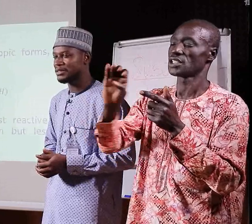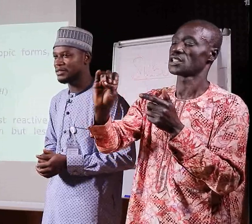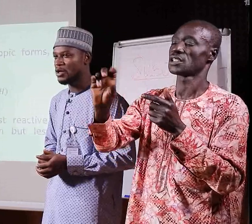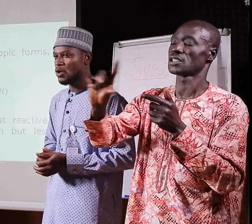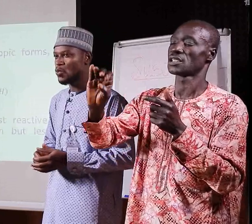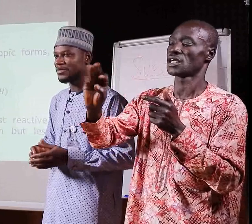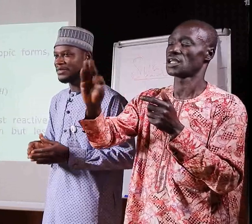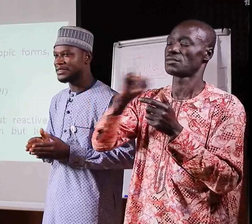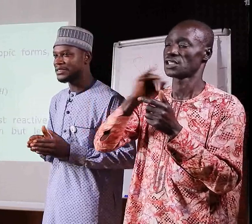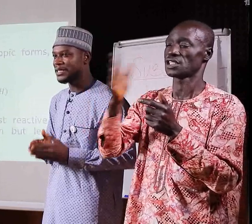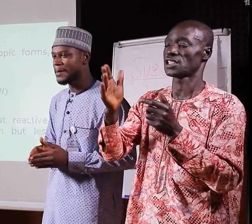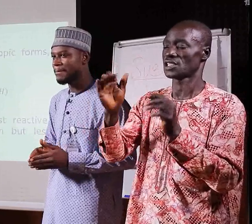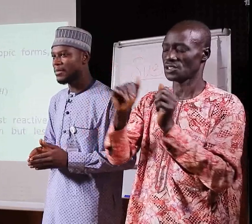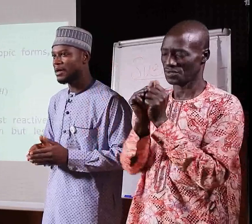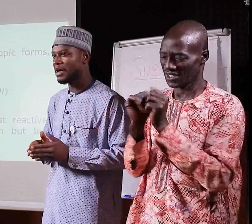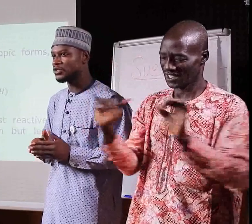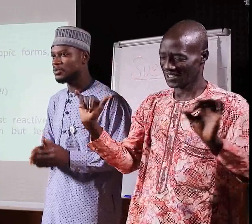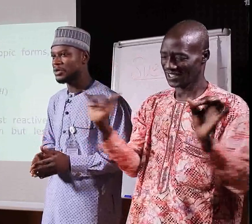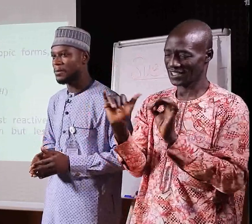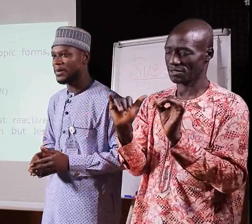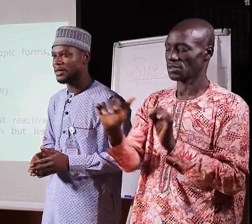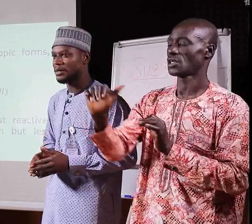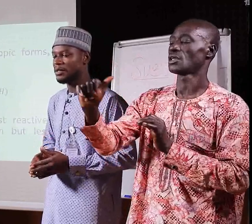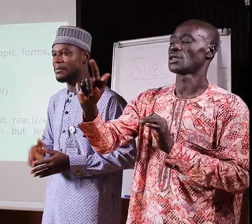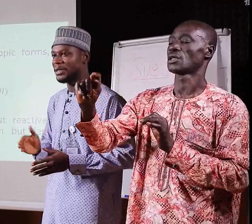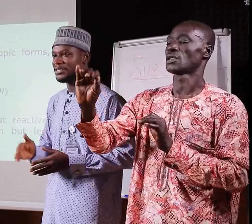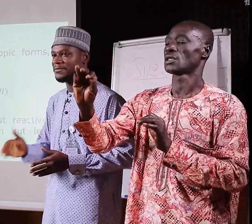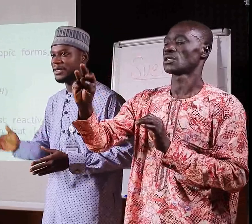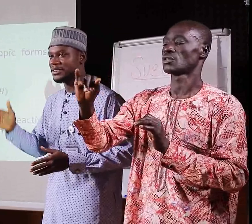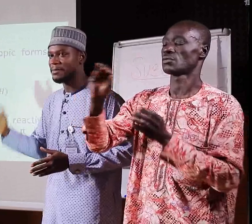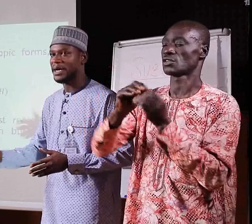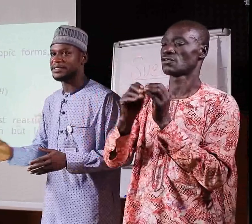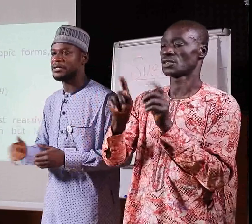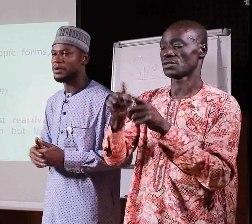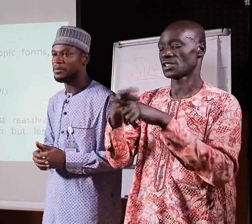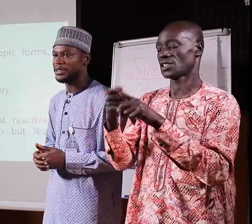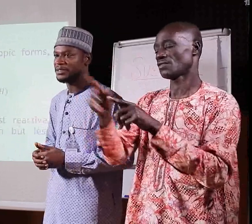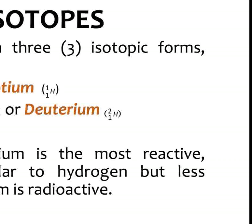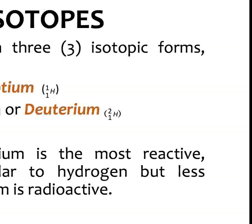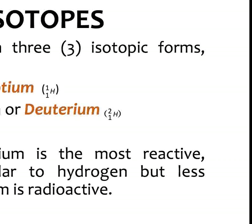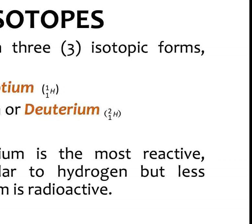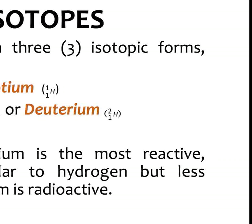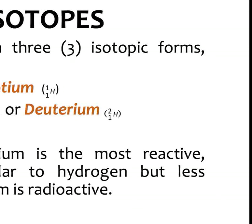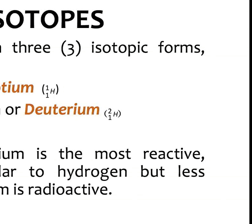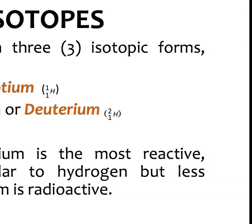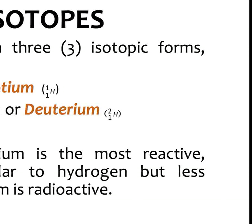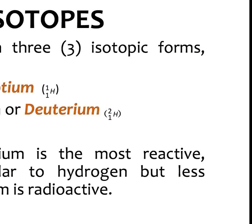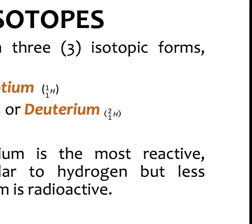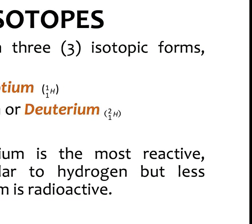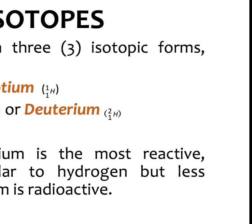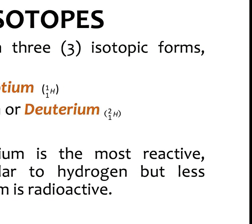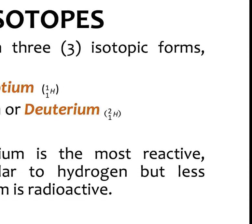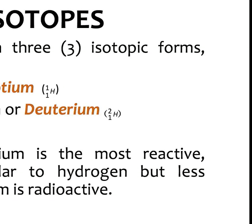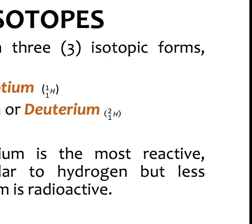elements with the same atomic number but different mass numbers. So hydrogen